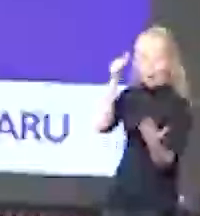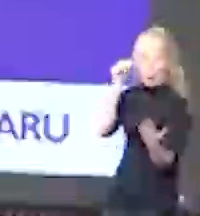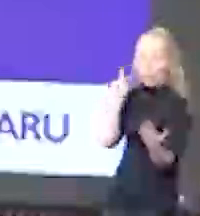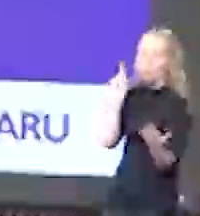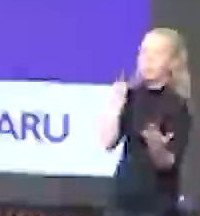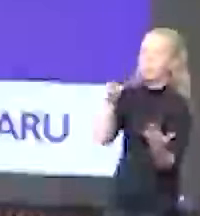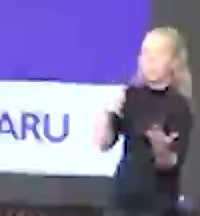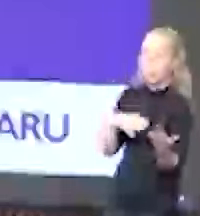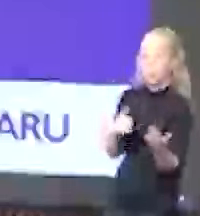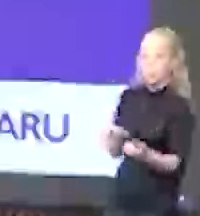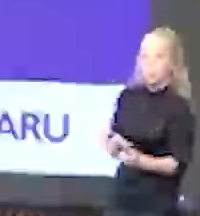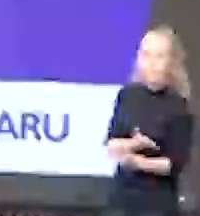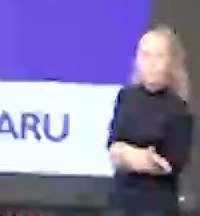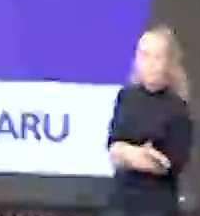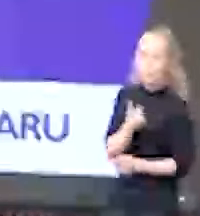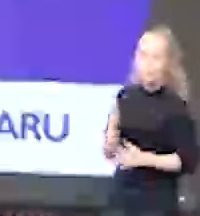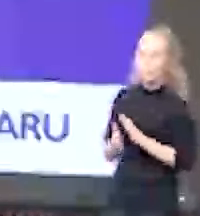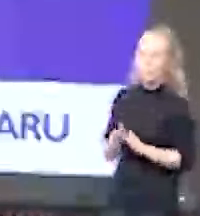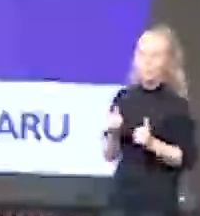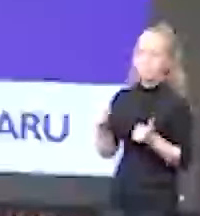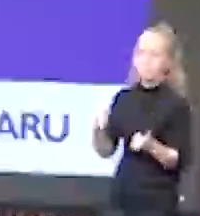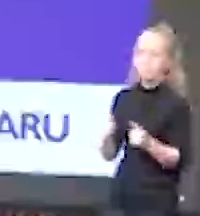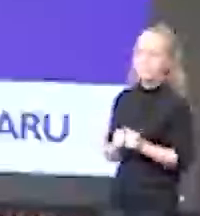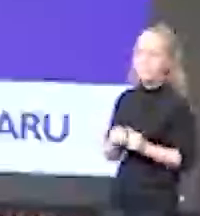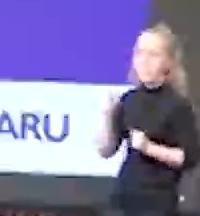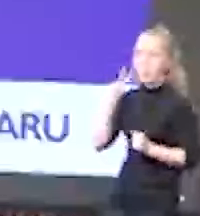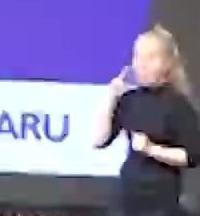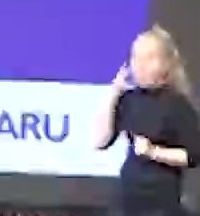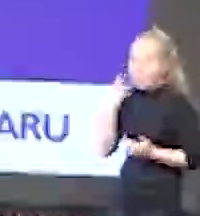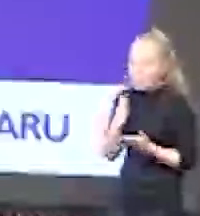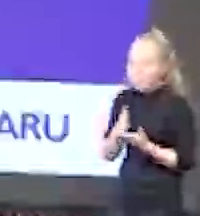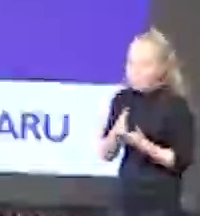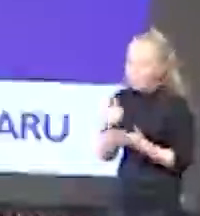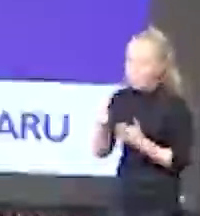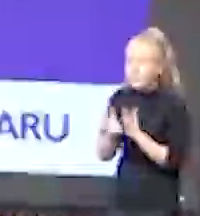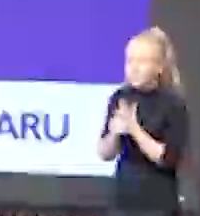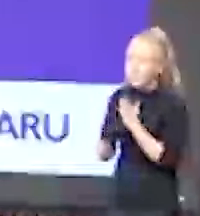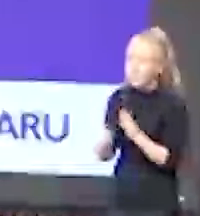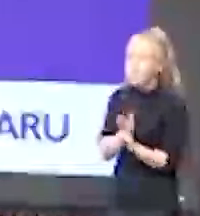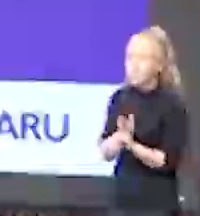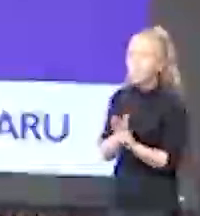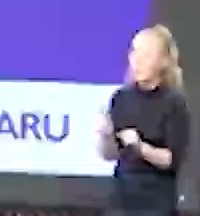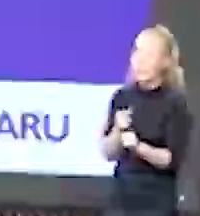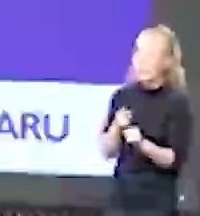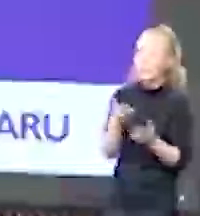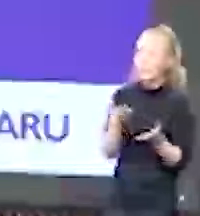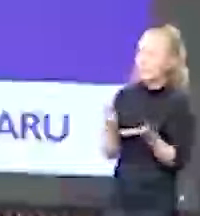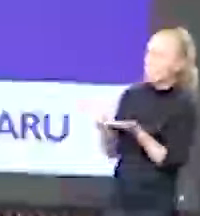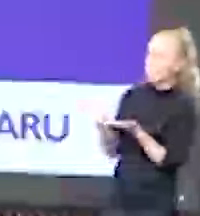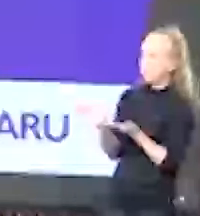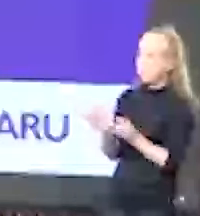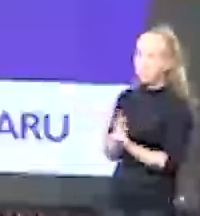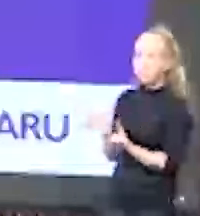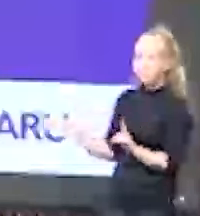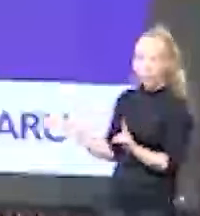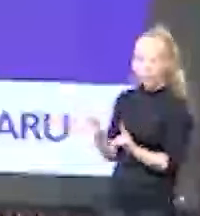distracted. Politicians are very good at distracting people who come to meet them we could take them off on little